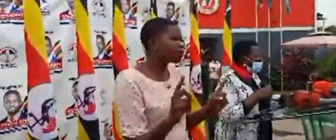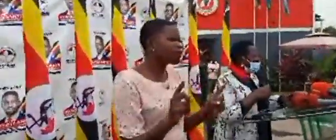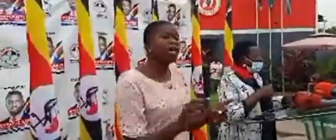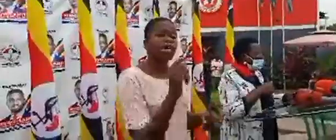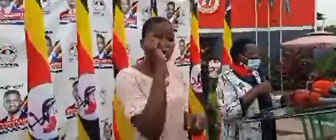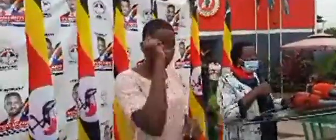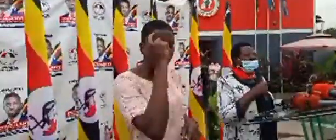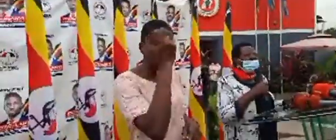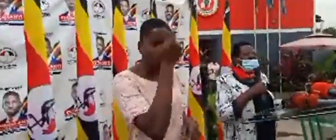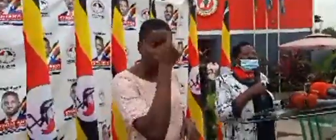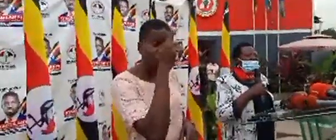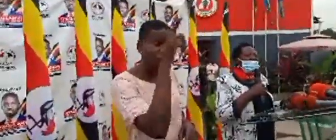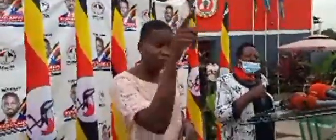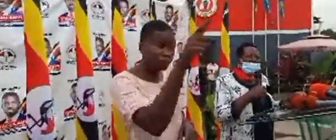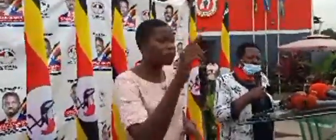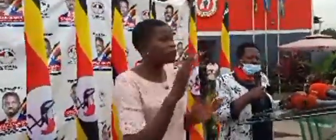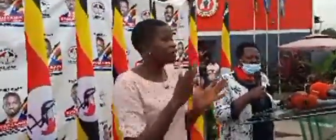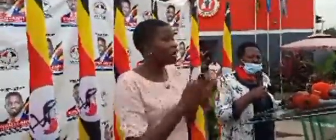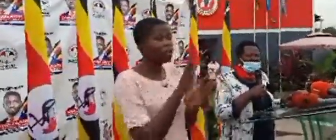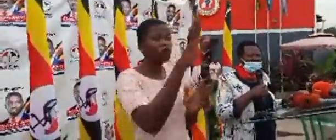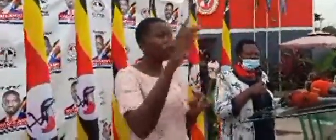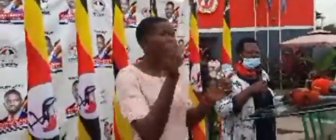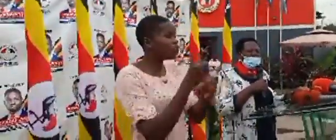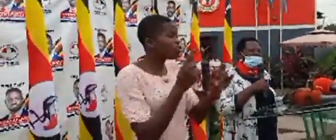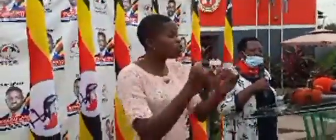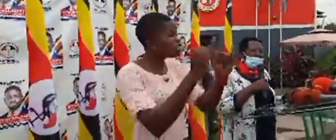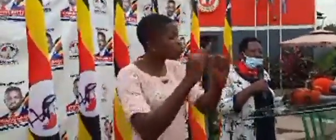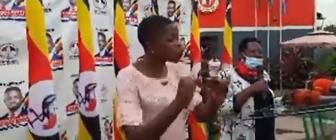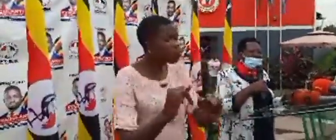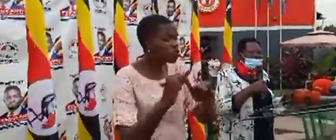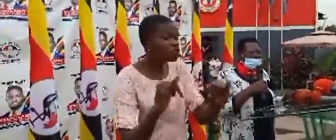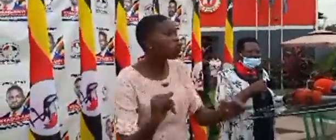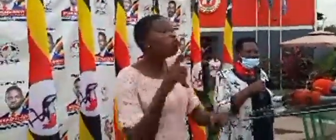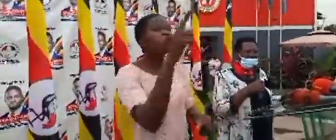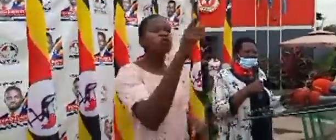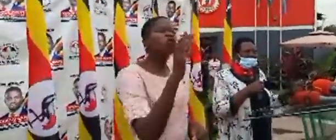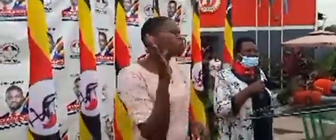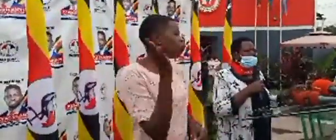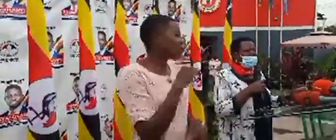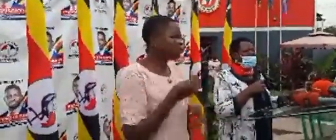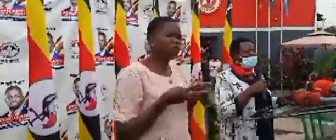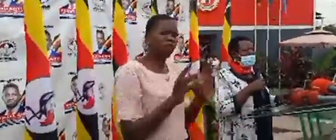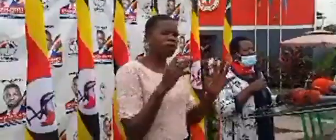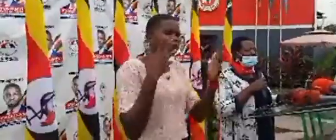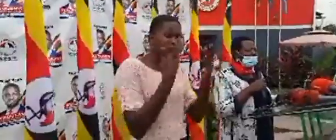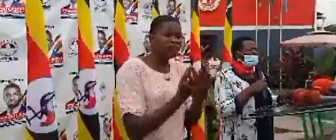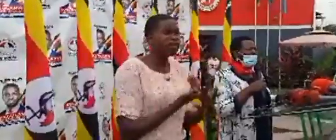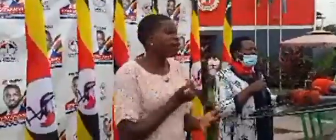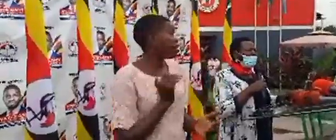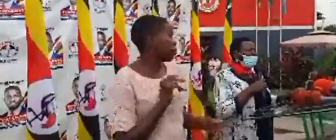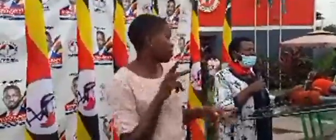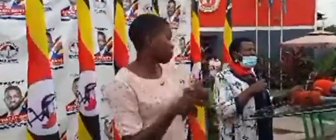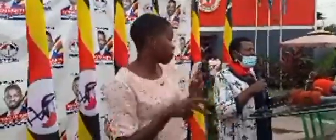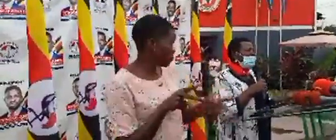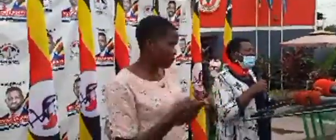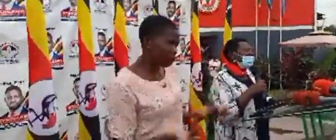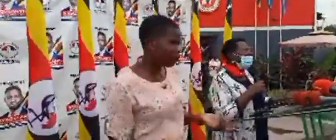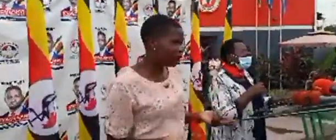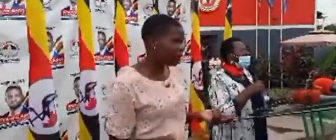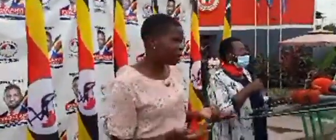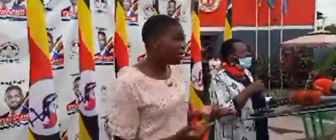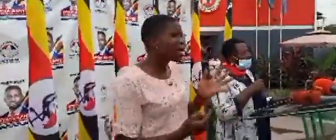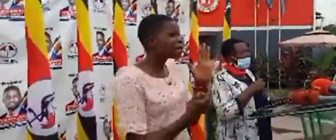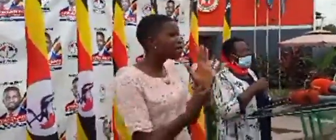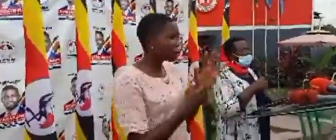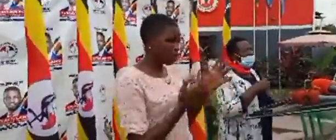government and its institutions for illegally detaining our people. Right now, as we speak, our coordinator